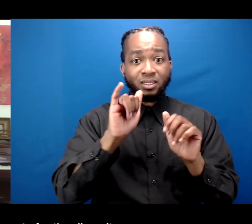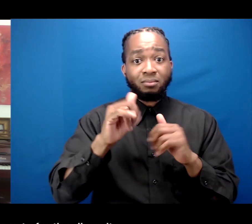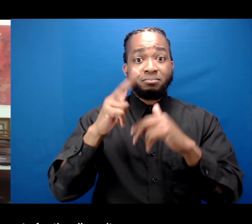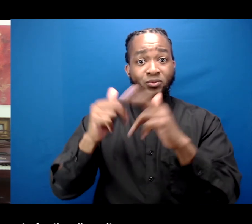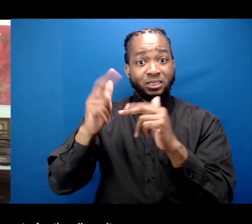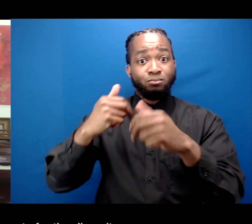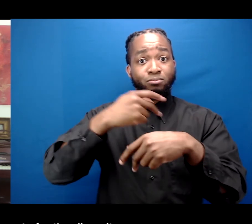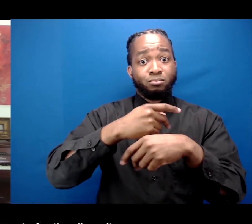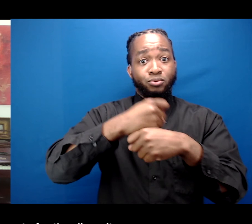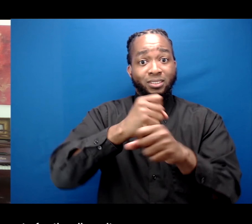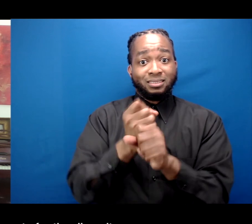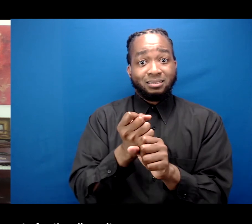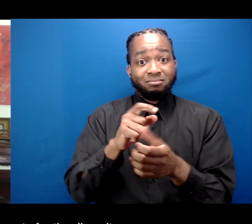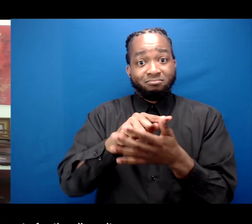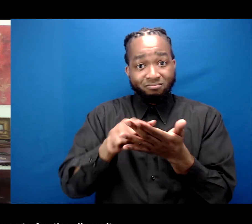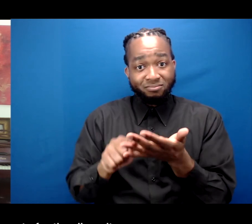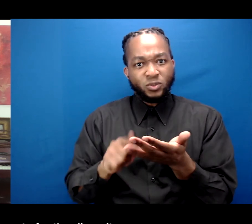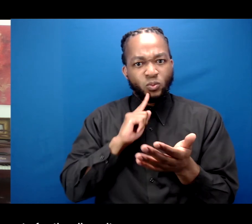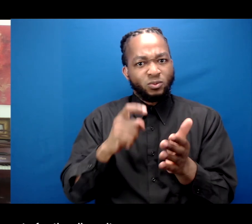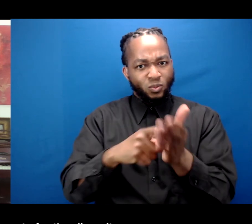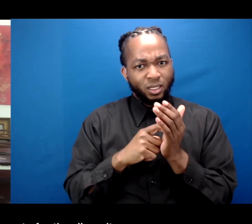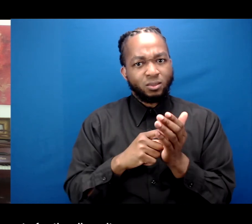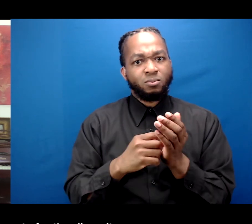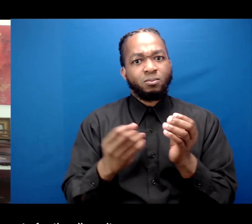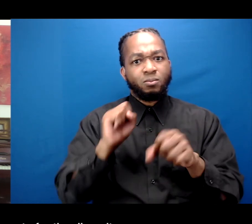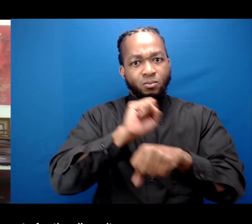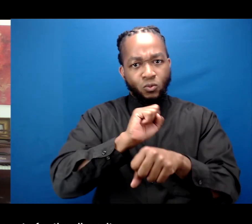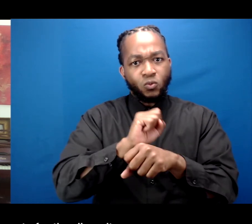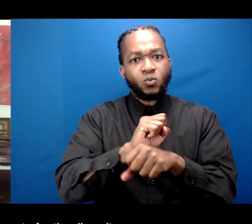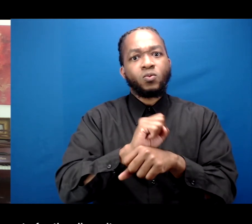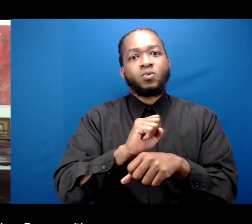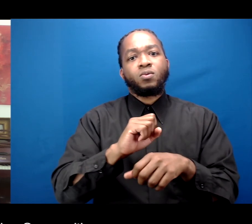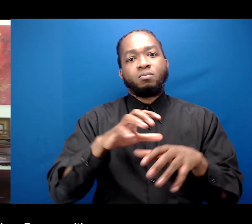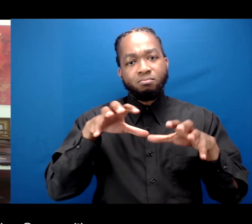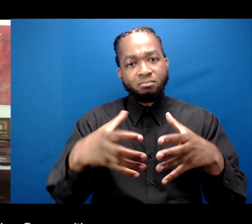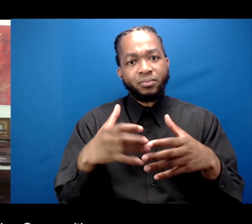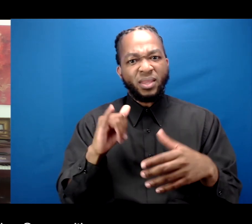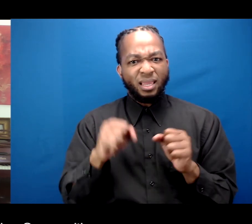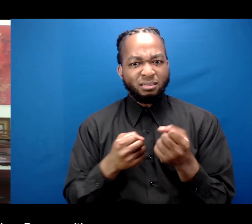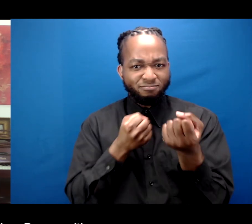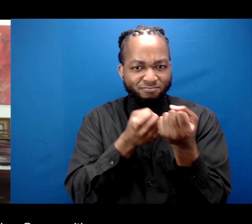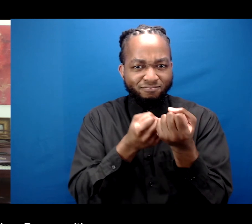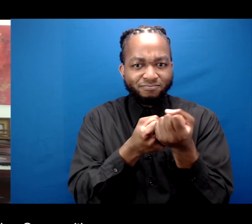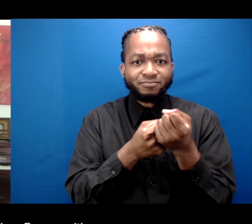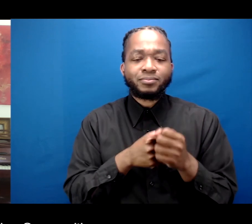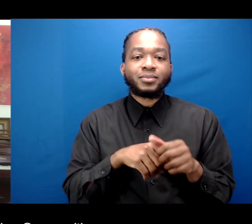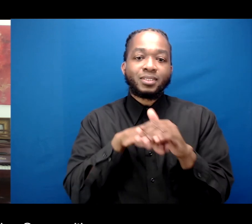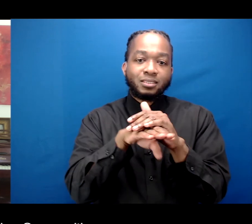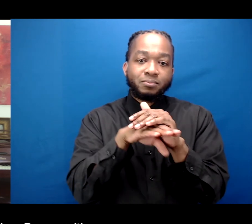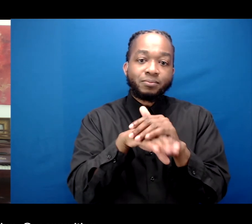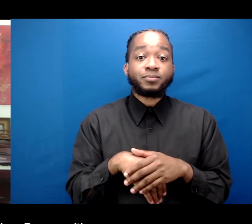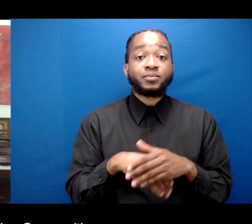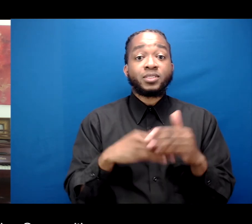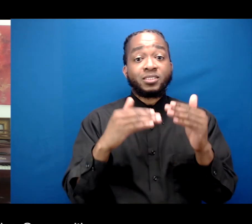represent and advocate for the diversity of our users. At Facebook, diversity inclusion is one of our top priorities. Our